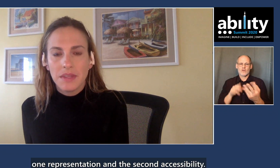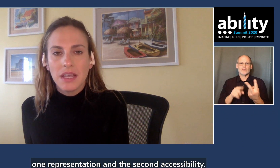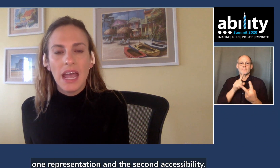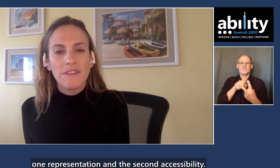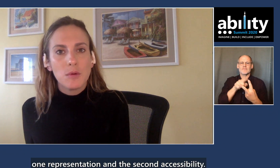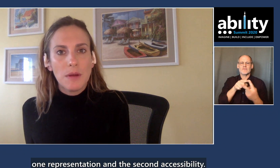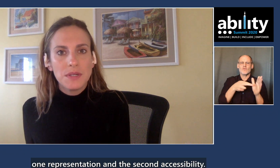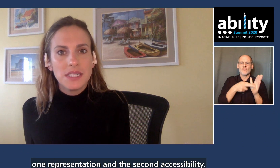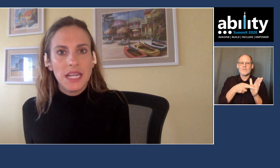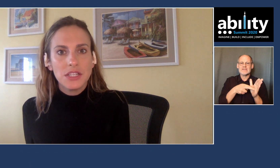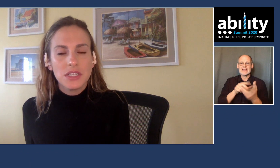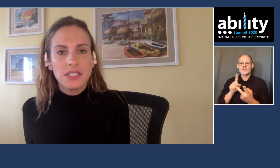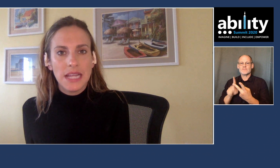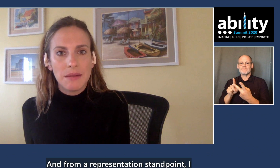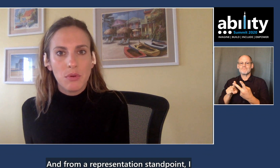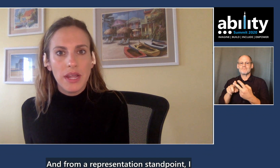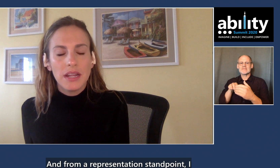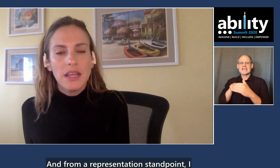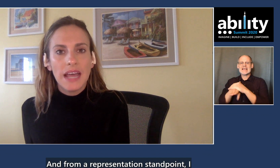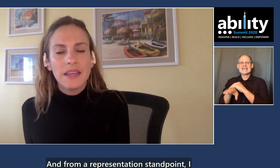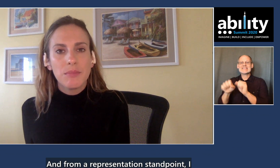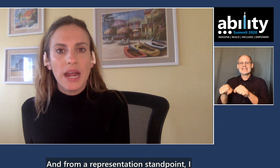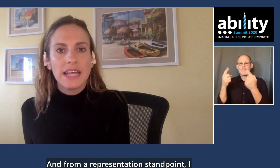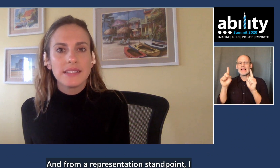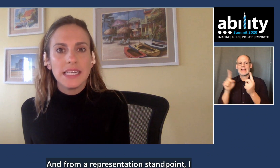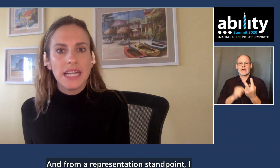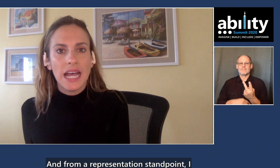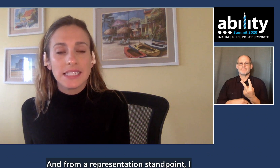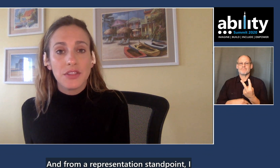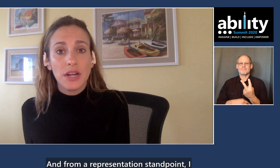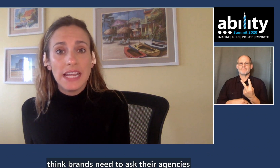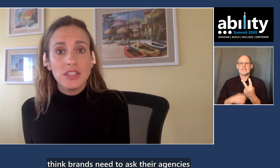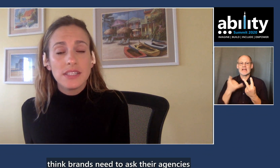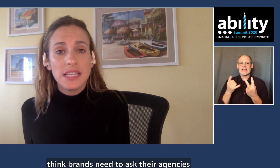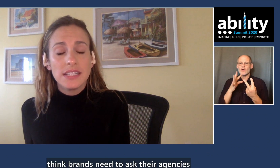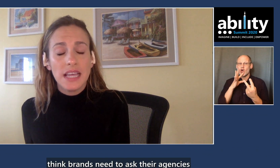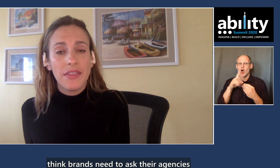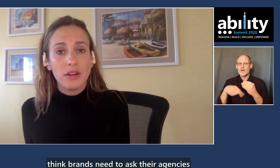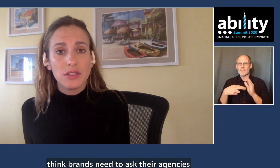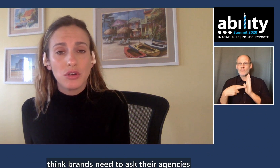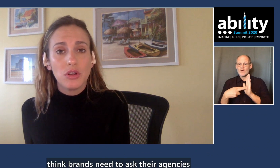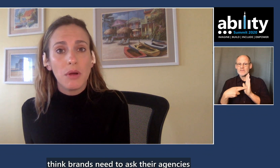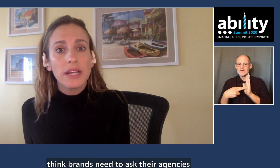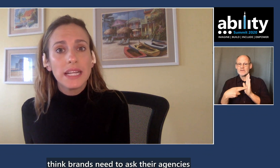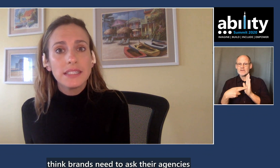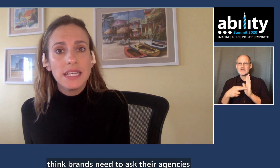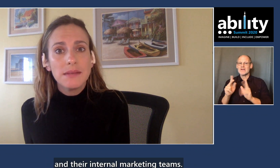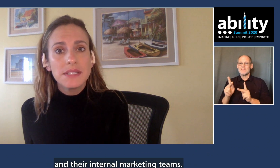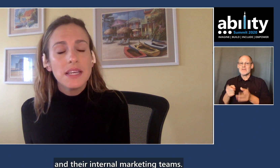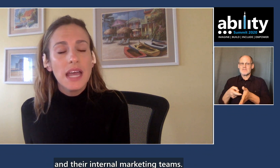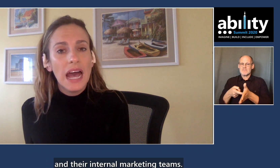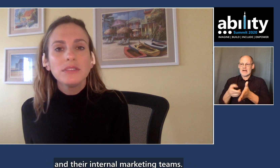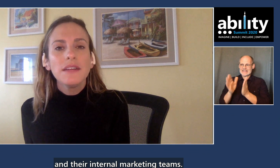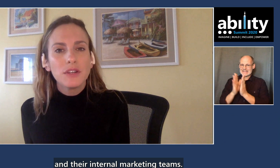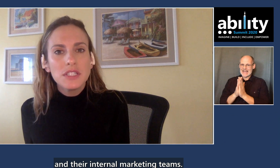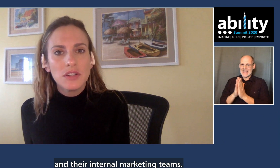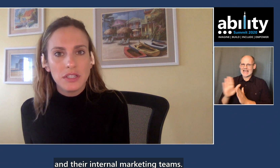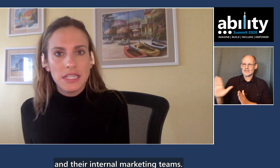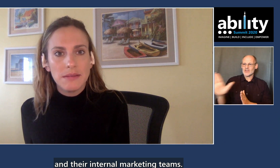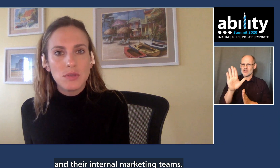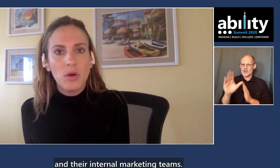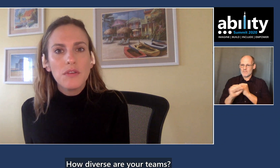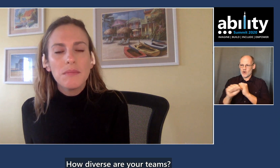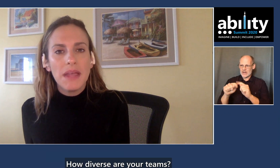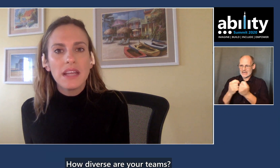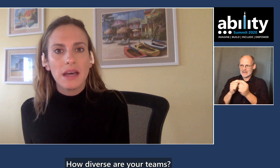accessibility. And from a representation standpoint, I think brands need to ask their agencies and their internal marketing teams, how diverse